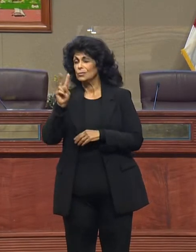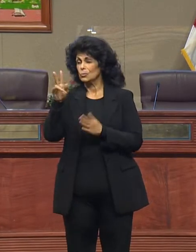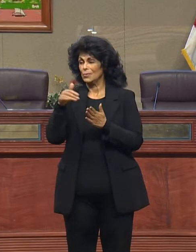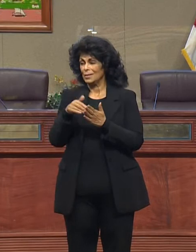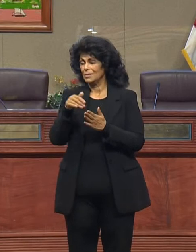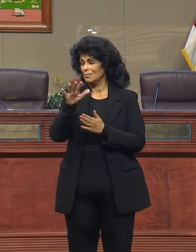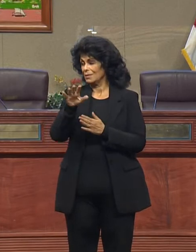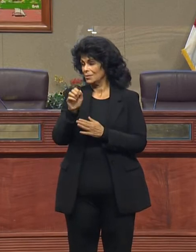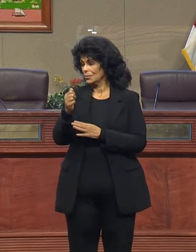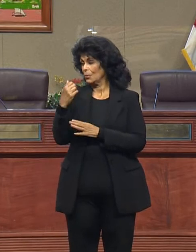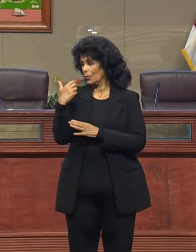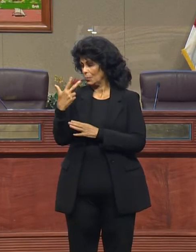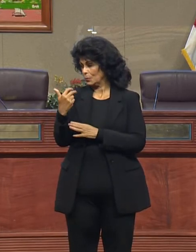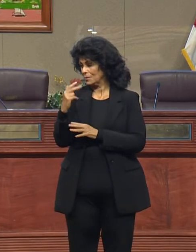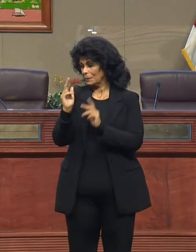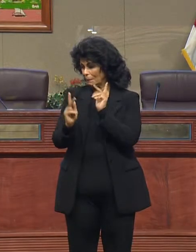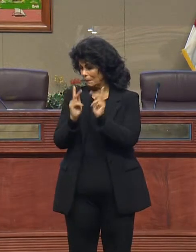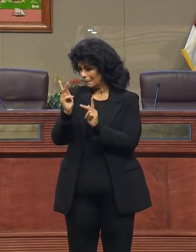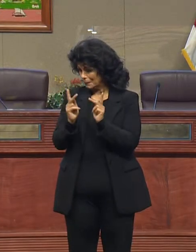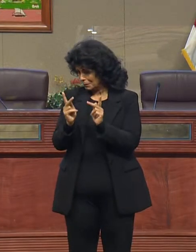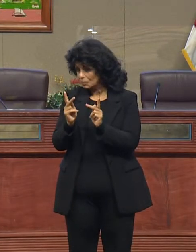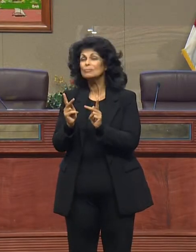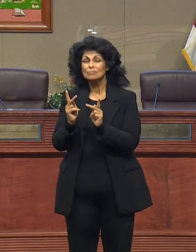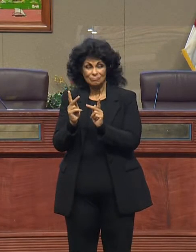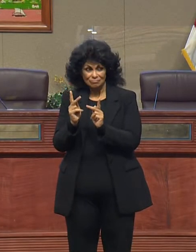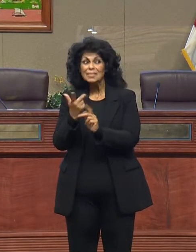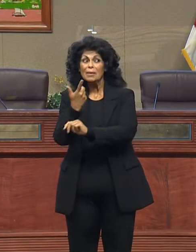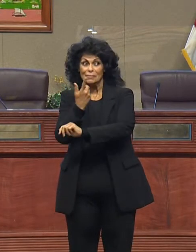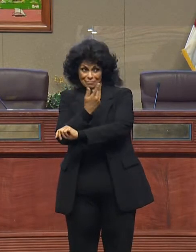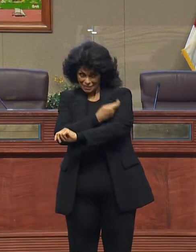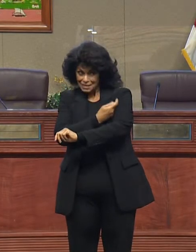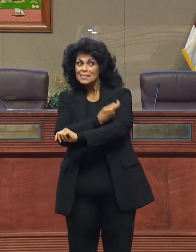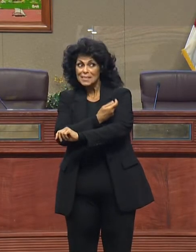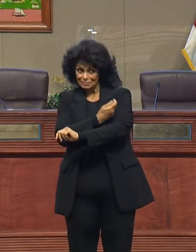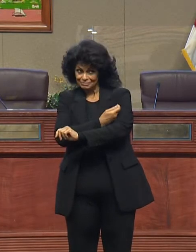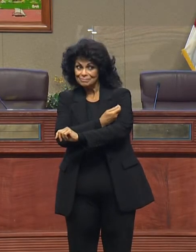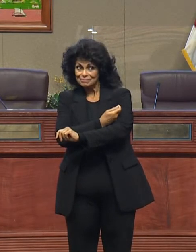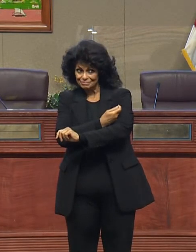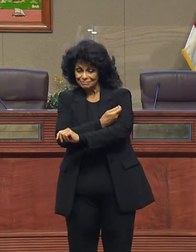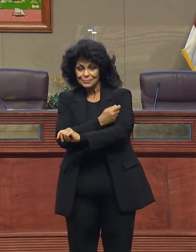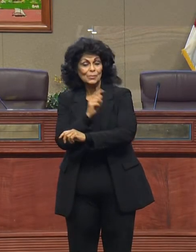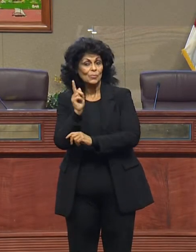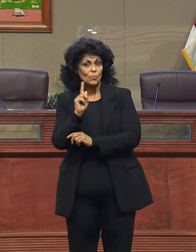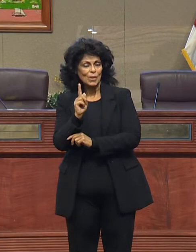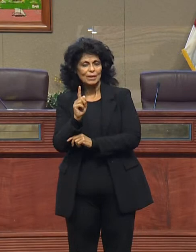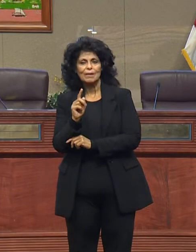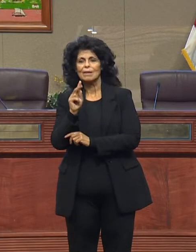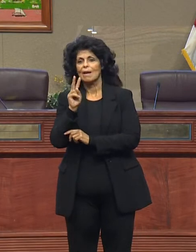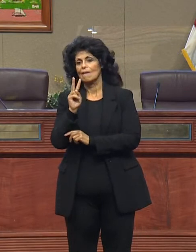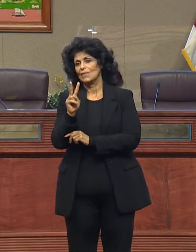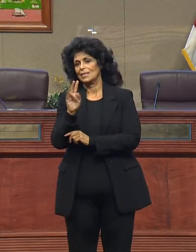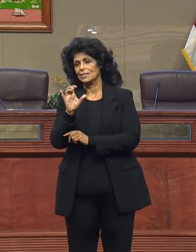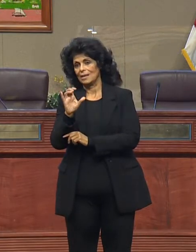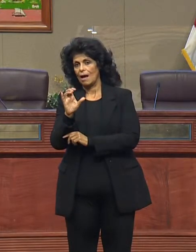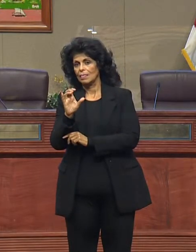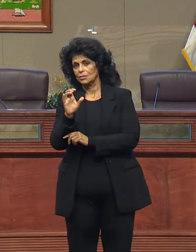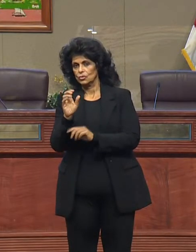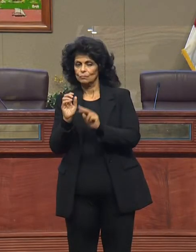2,513 people were vaccinated at the Valencia West Campus hub